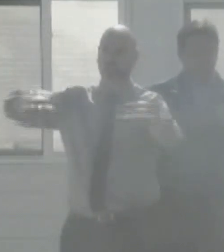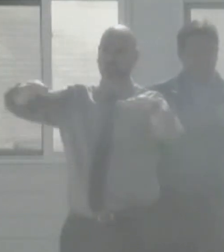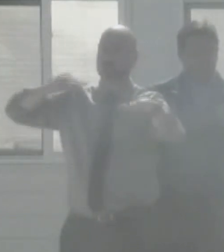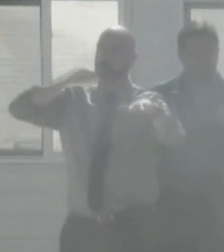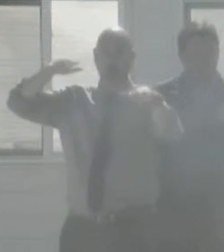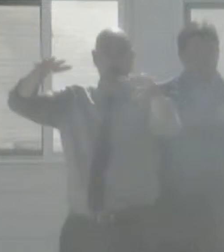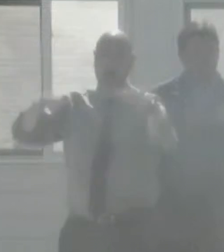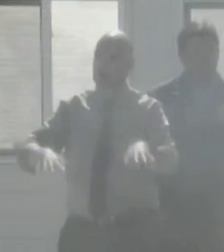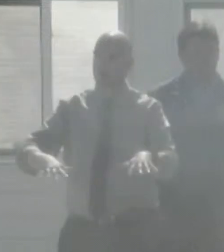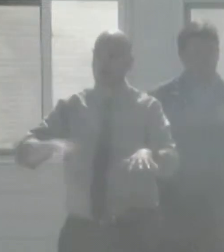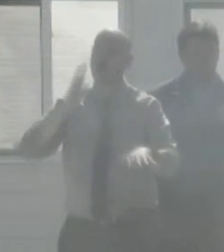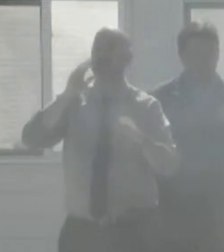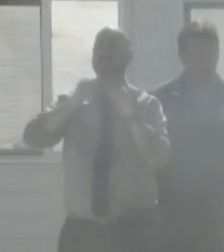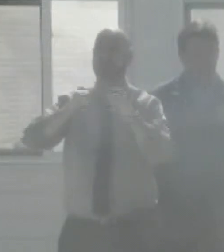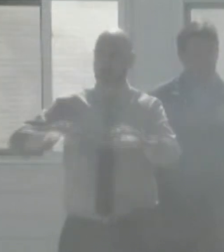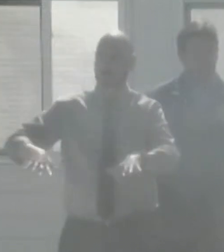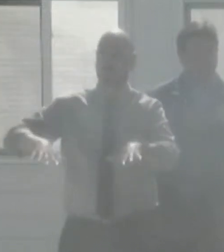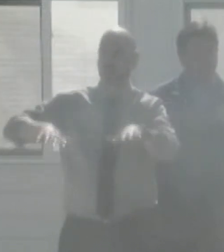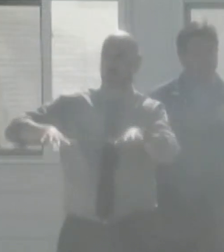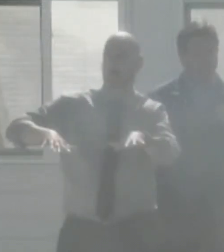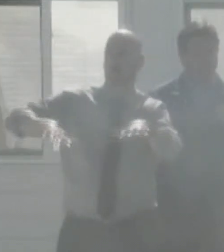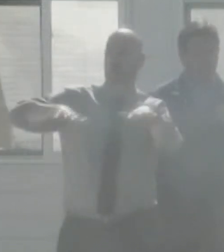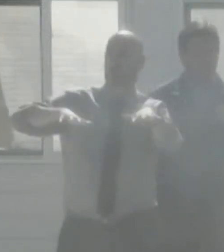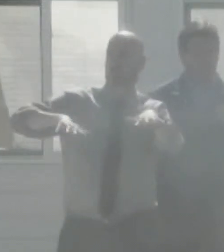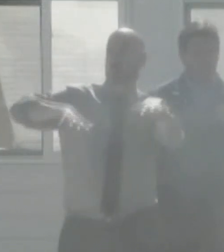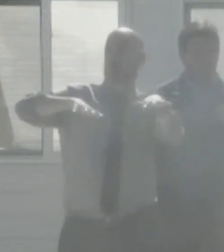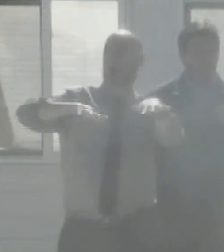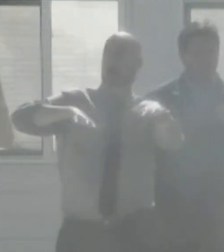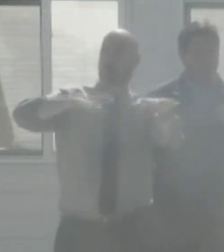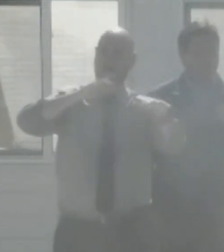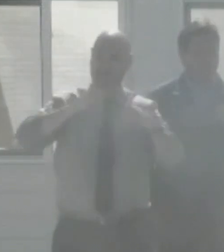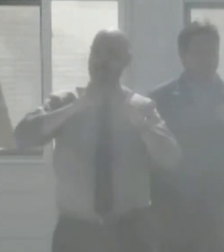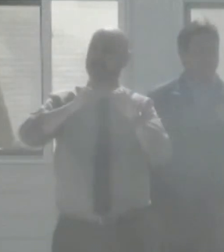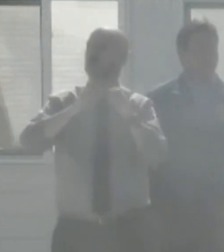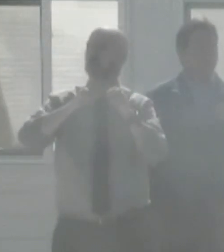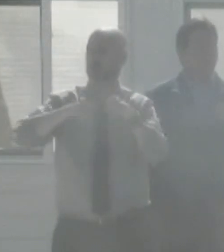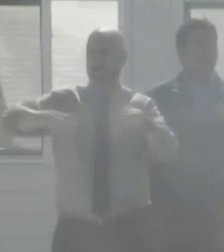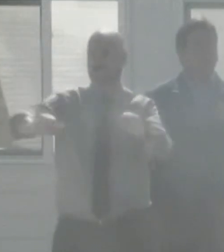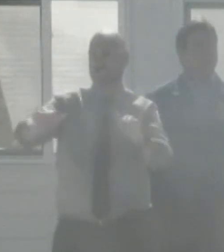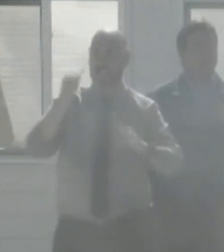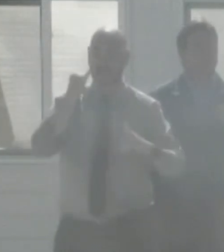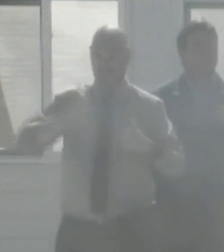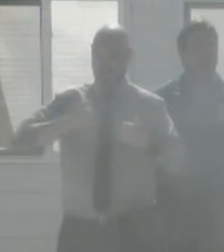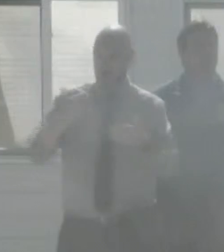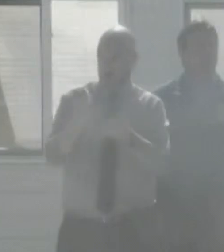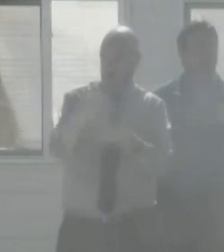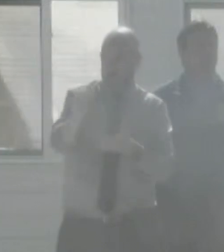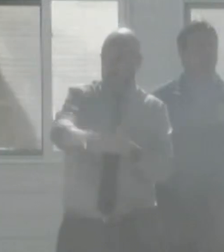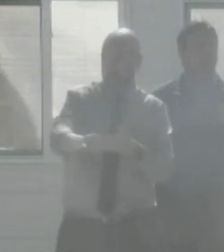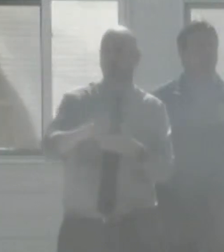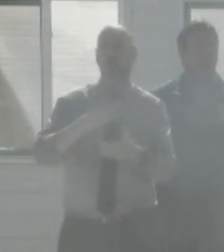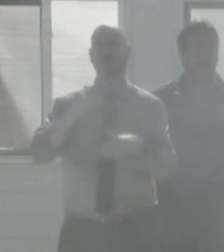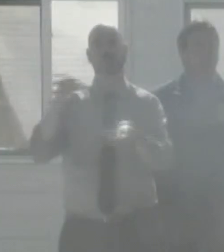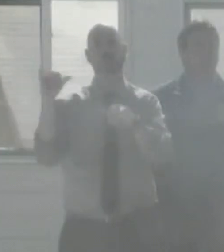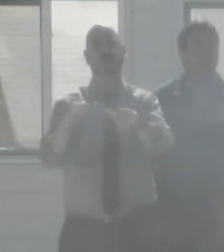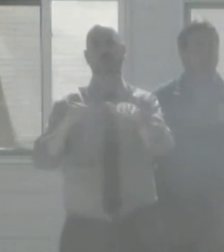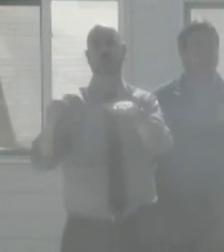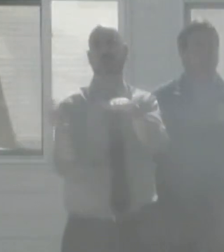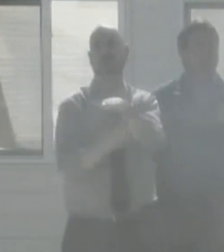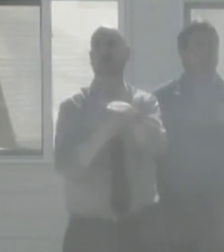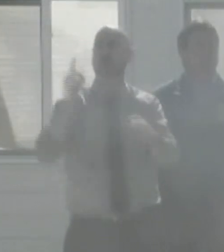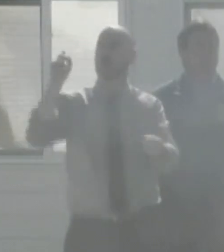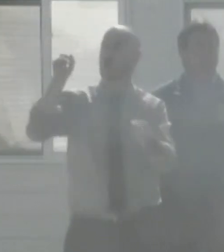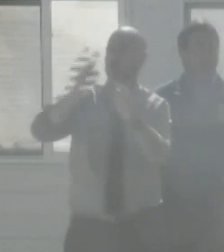areas. Residents in these areas should continue to shelter in place until officials deem it safe to go outside. Roadways are